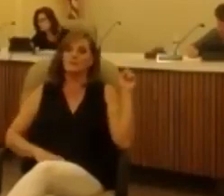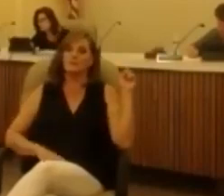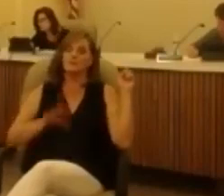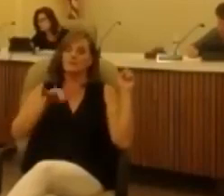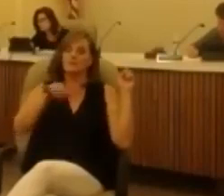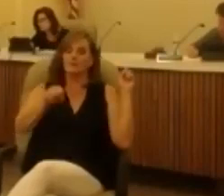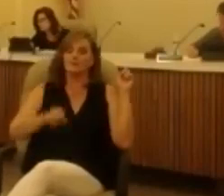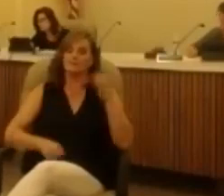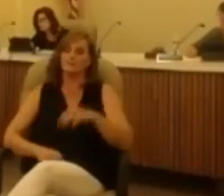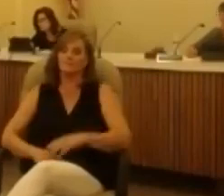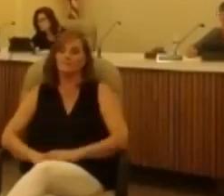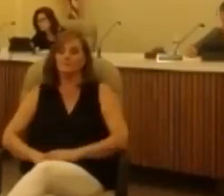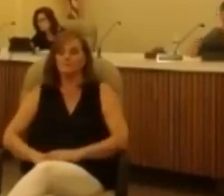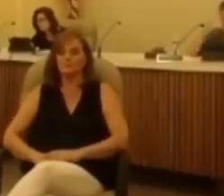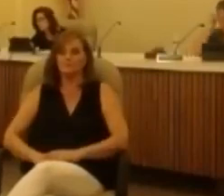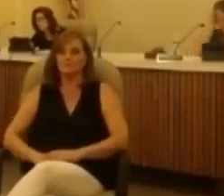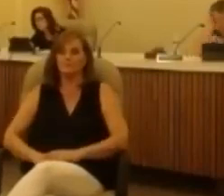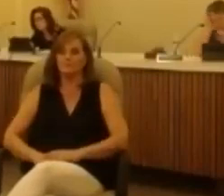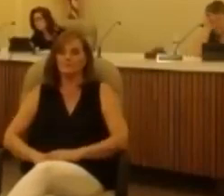Schultz. Aye.